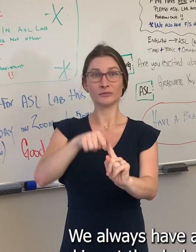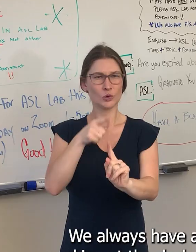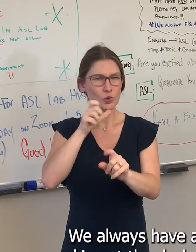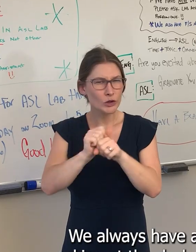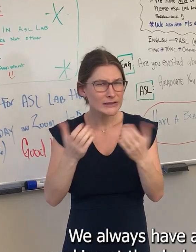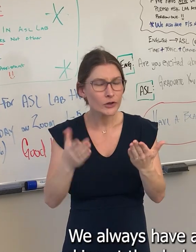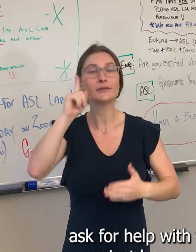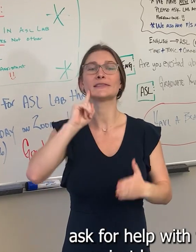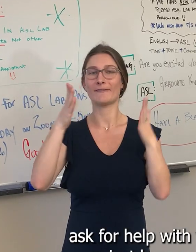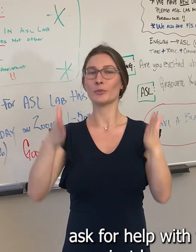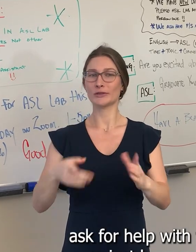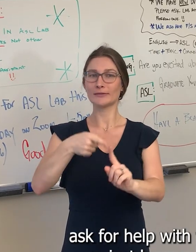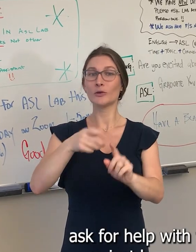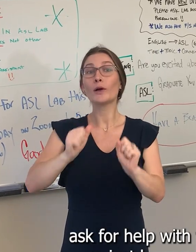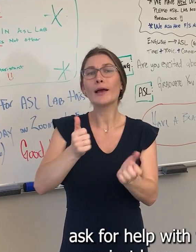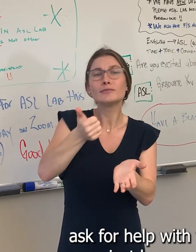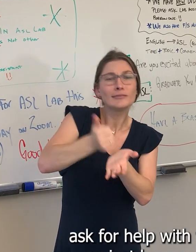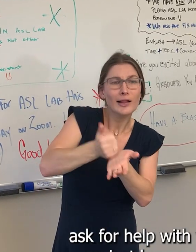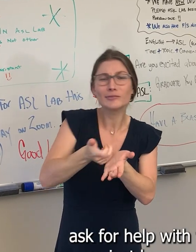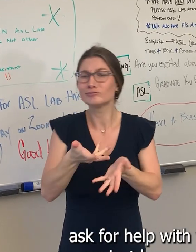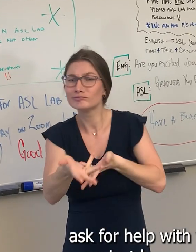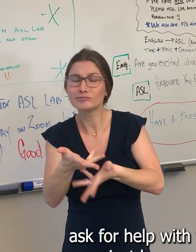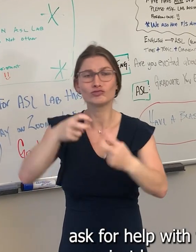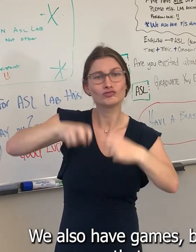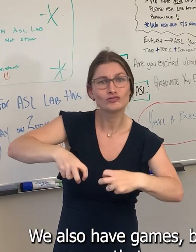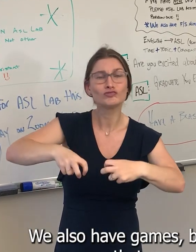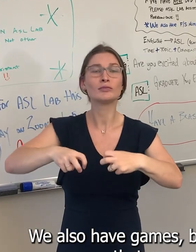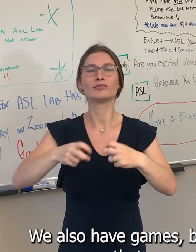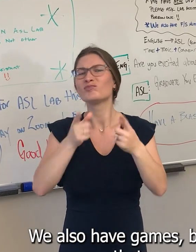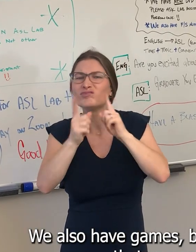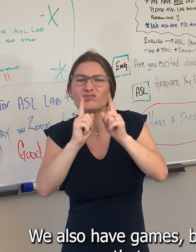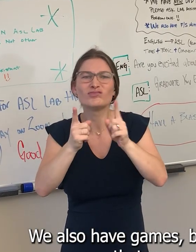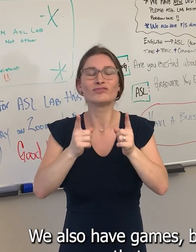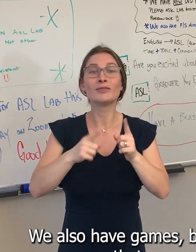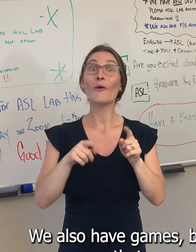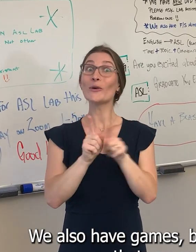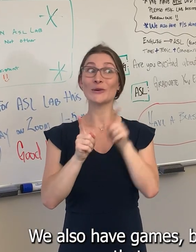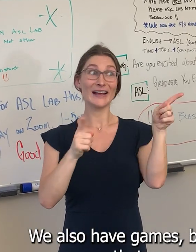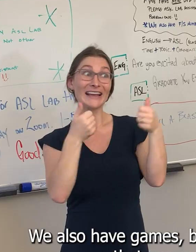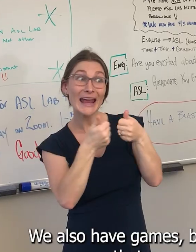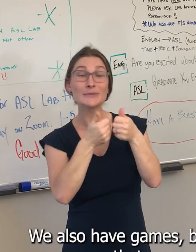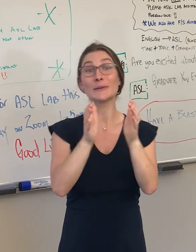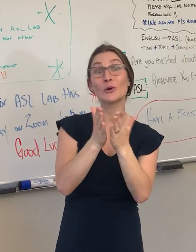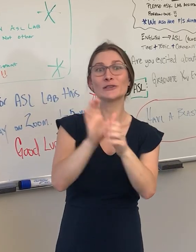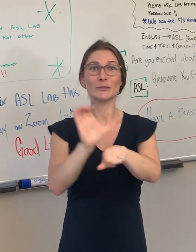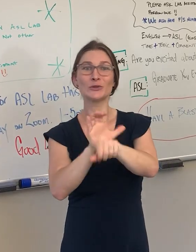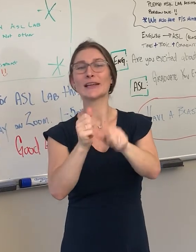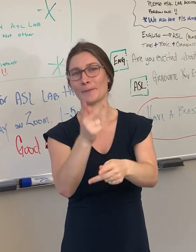at the desk, so you can always ask for help with your homework or just have a conversation. We also have games, books, and computers that you can